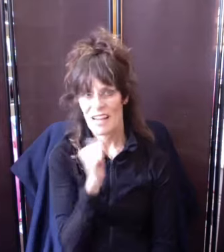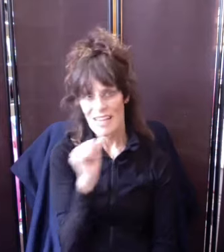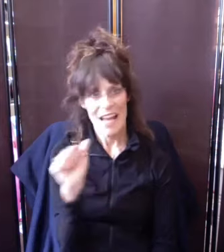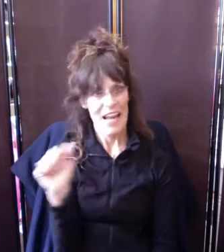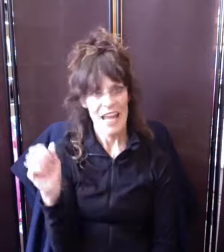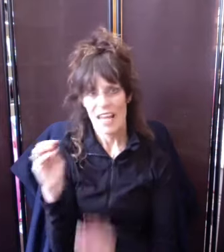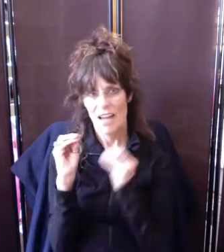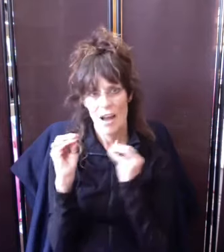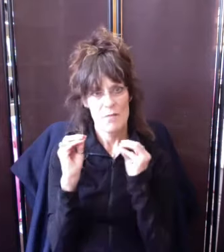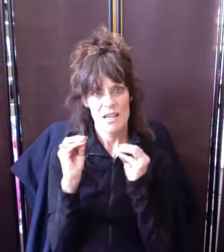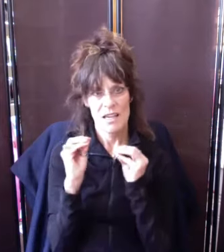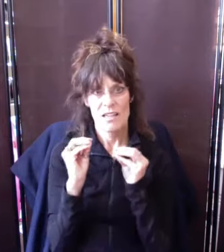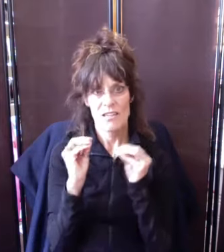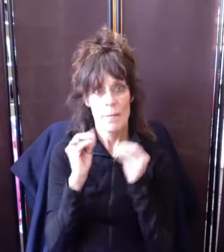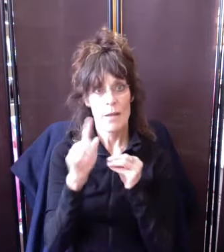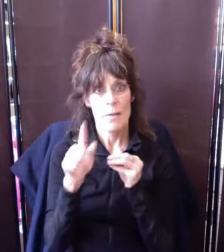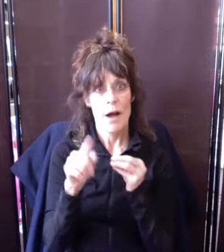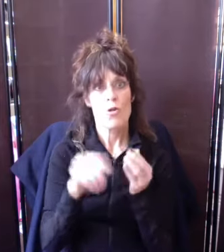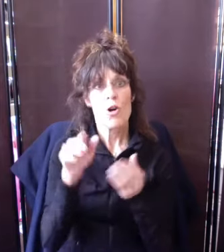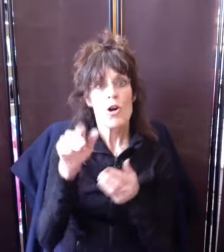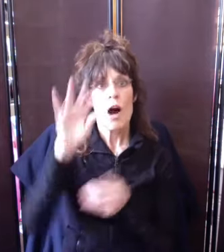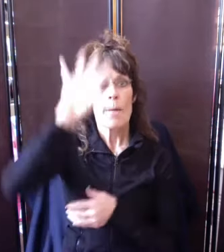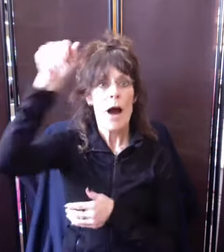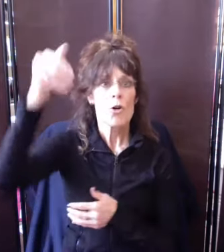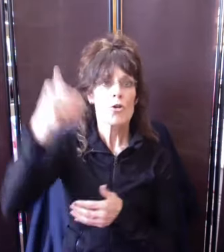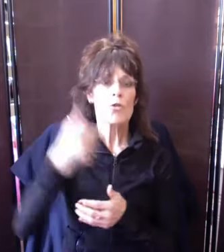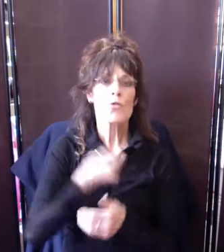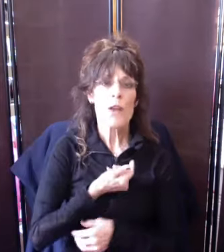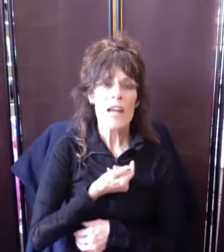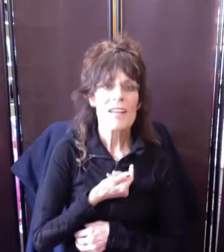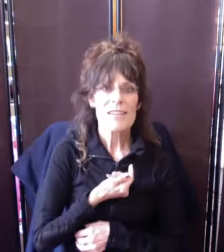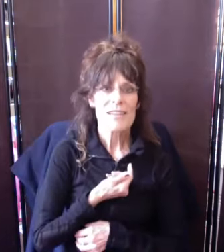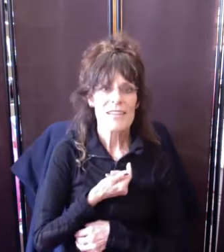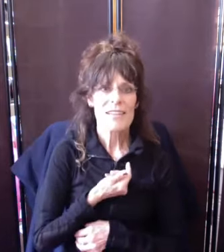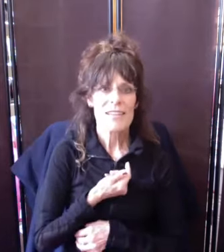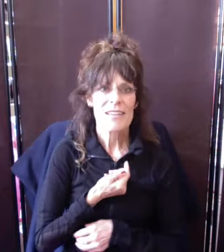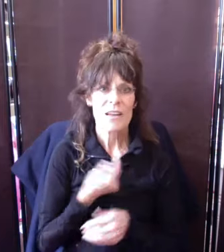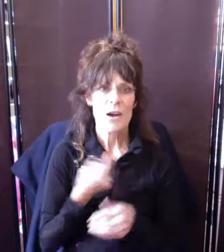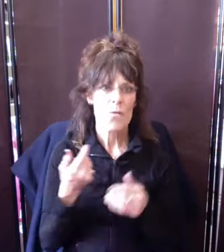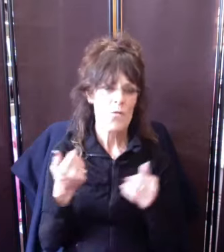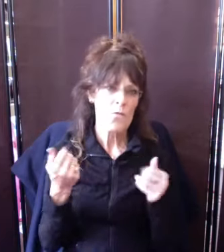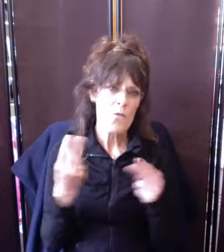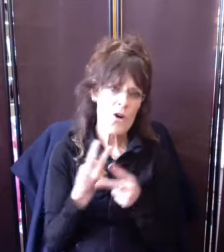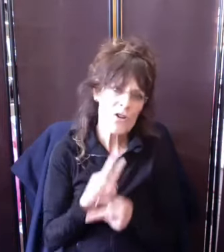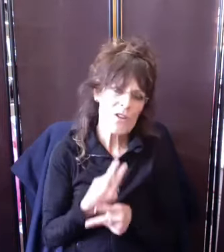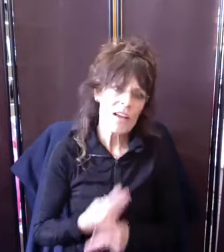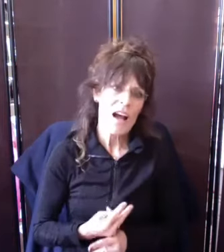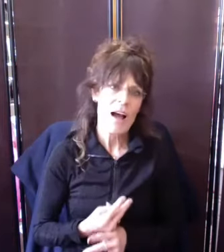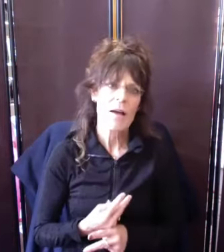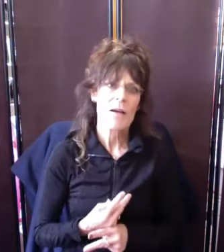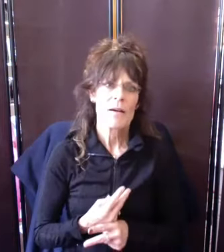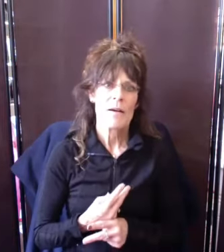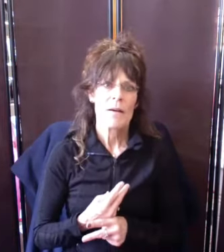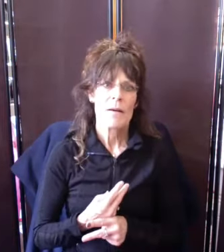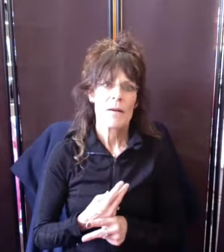taught me about grace. It's taught me that, the further down the scale I have gone, the more my problems